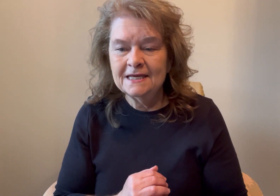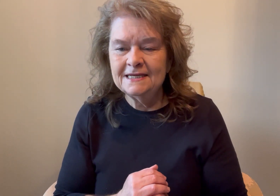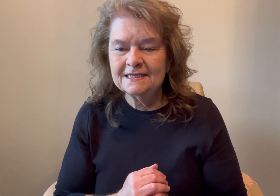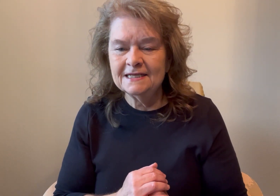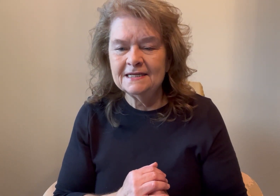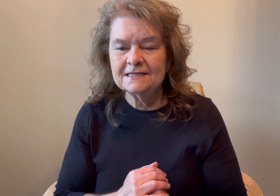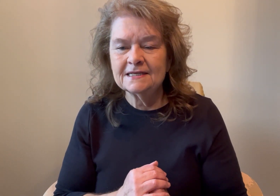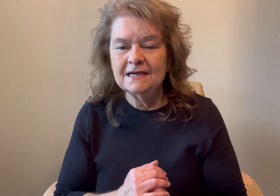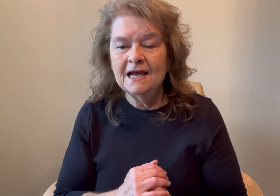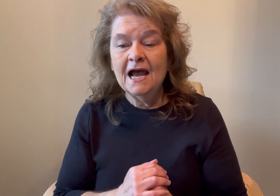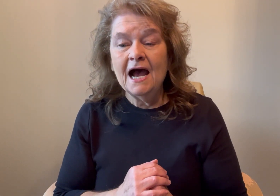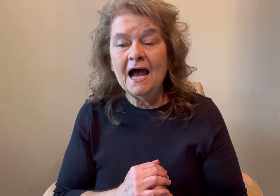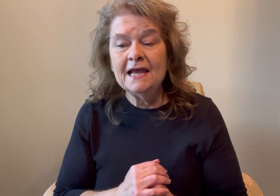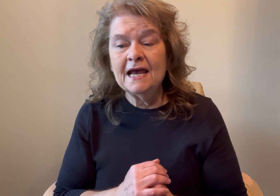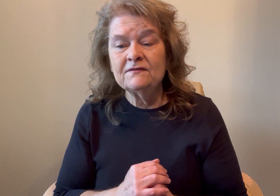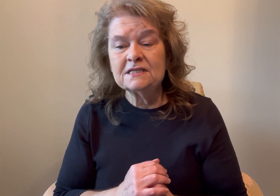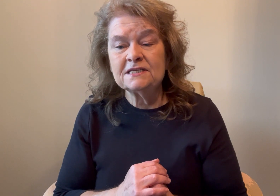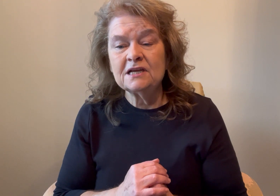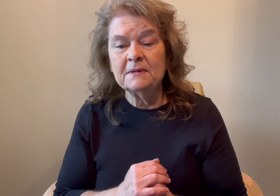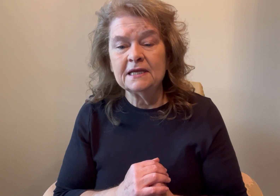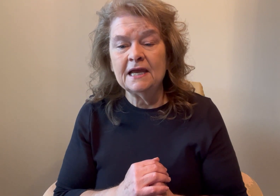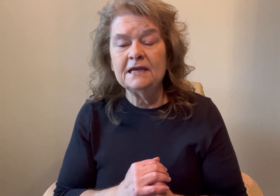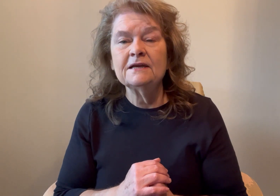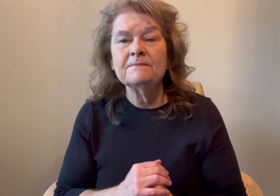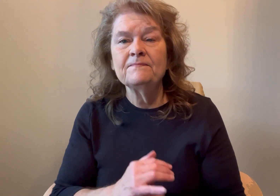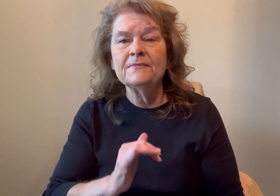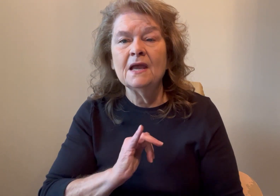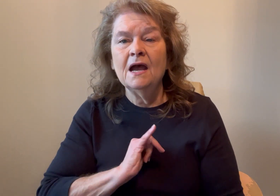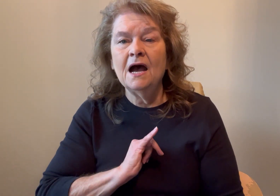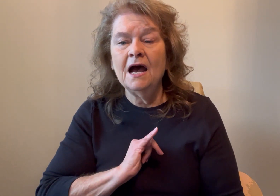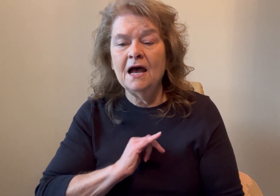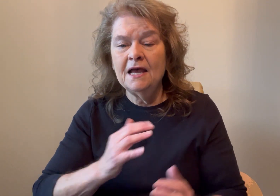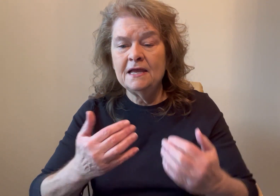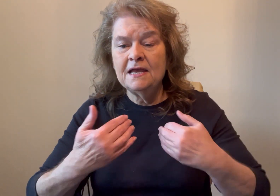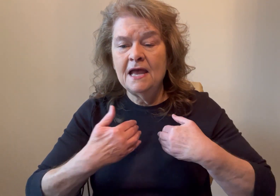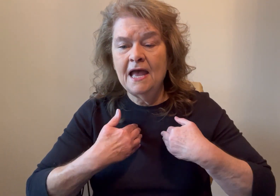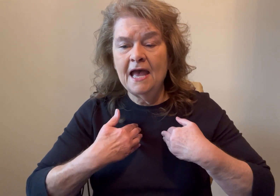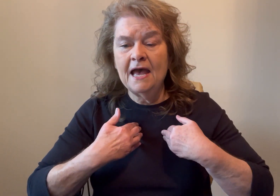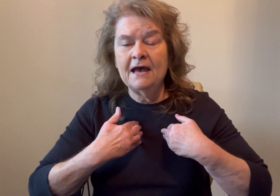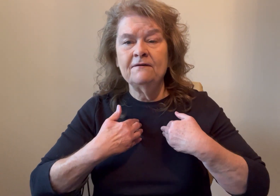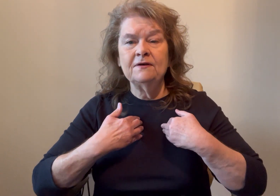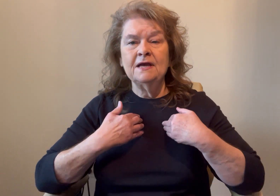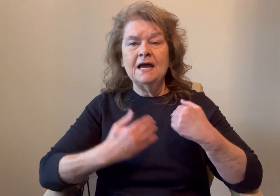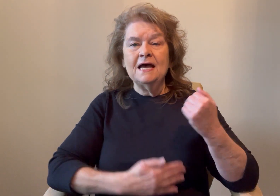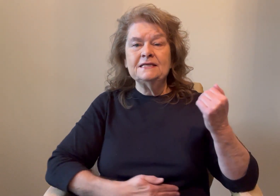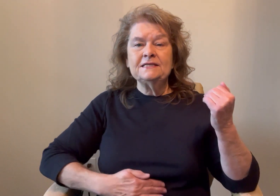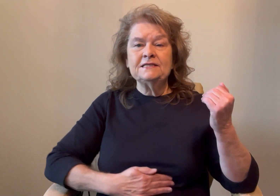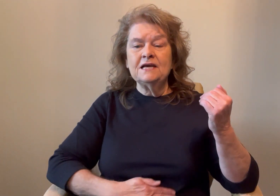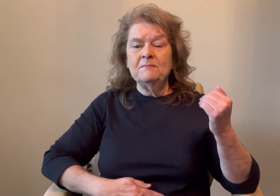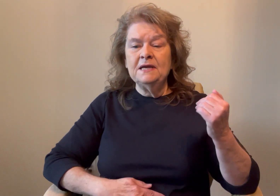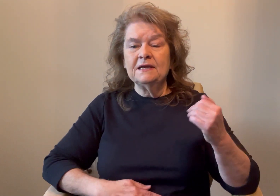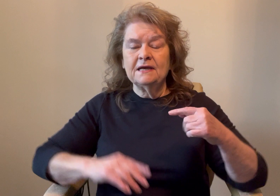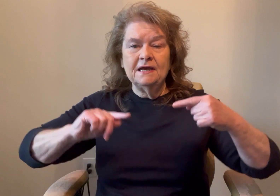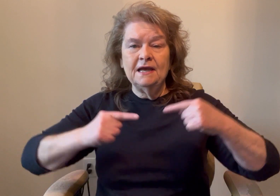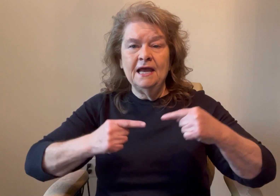Next sentence. I have a stomach ache. I have stomach